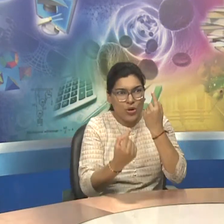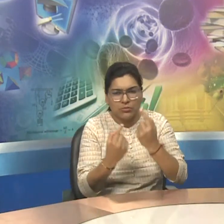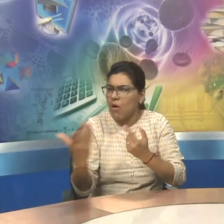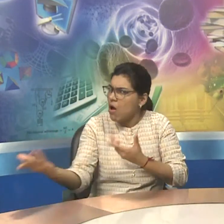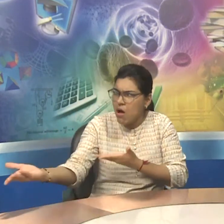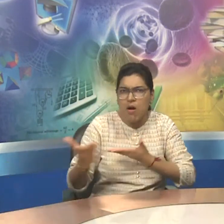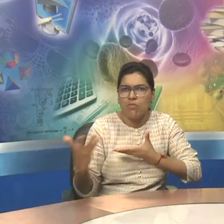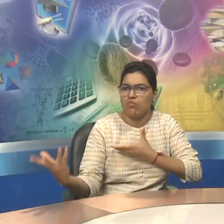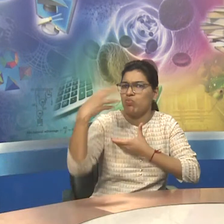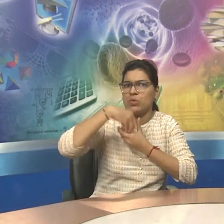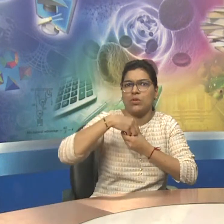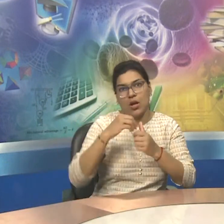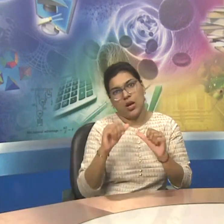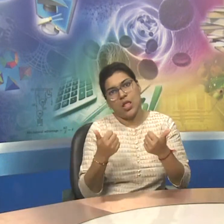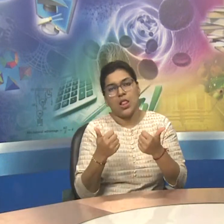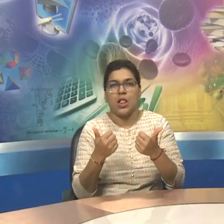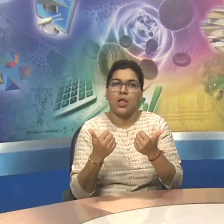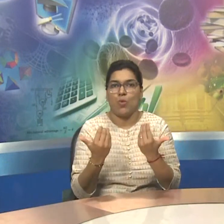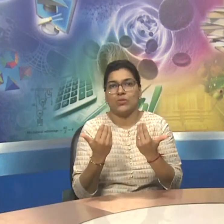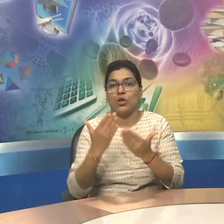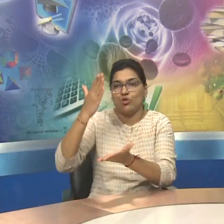by all means.